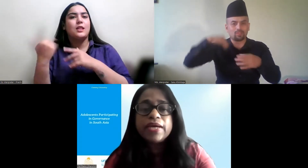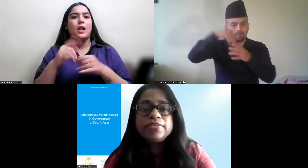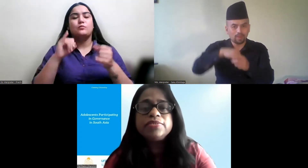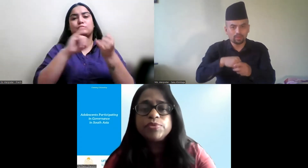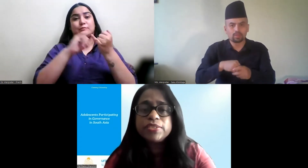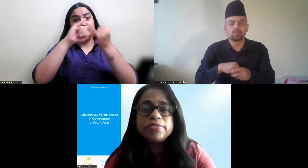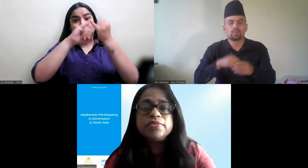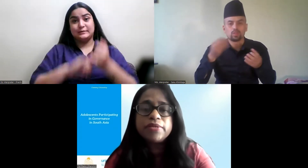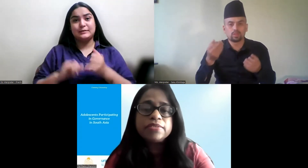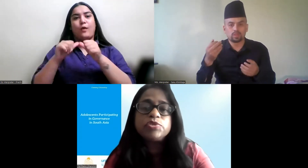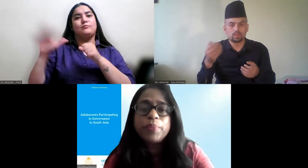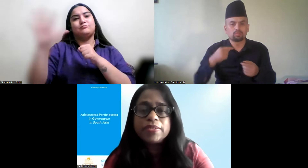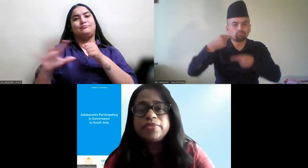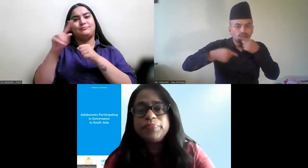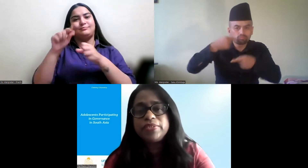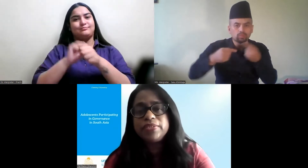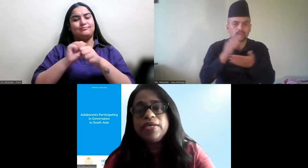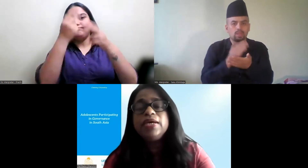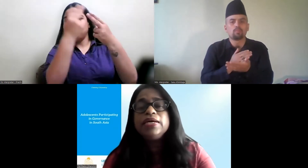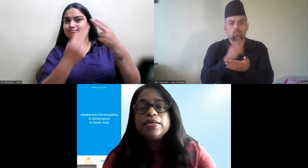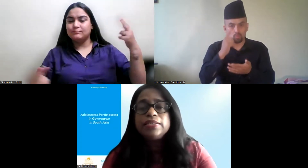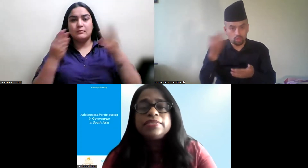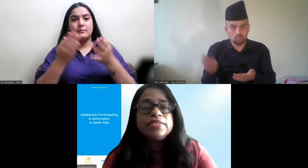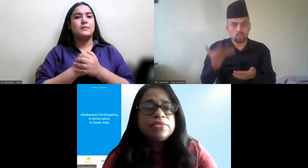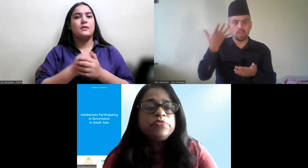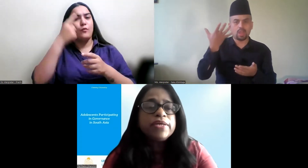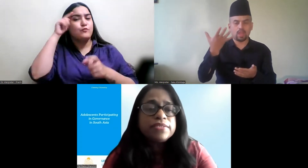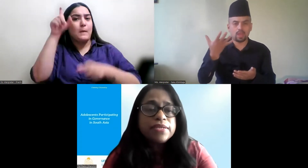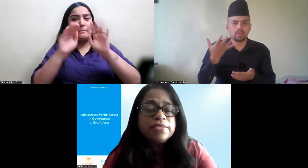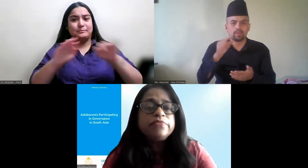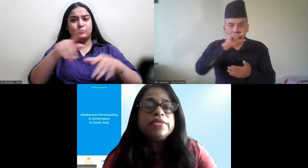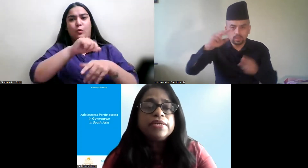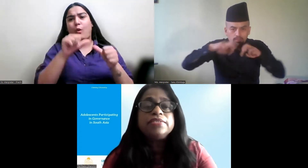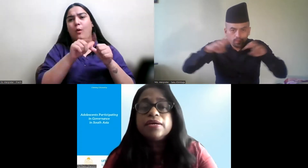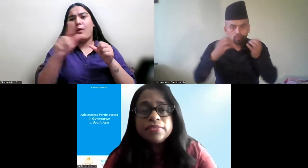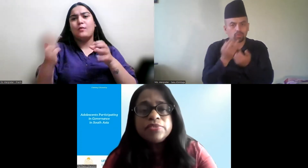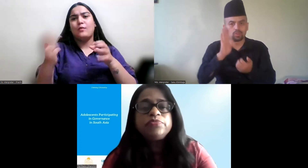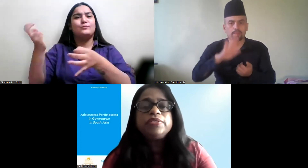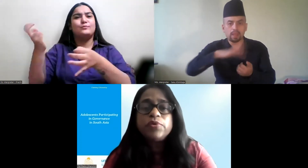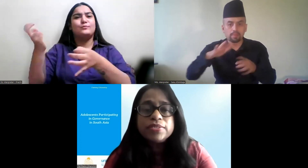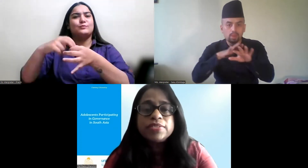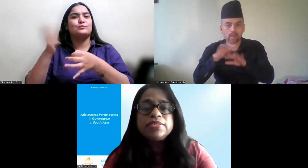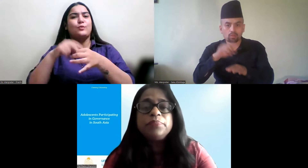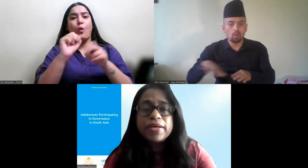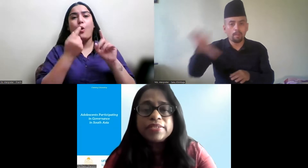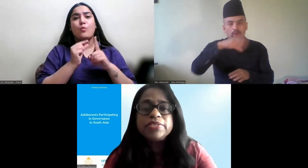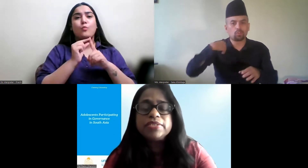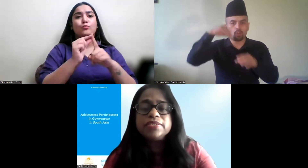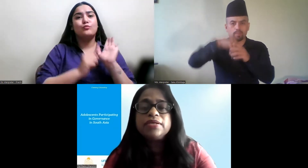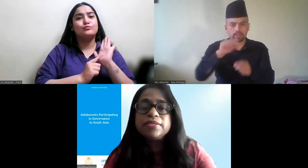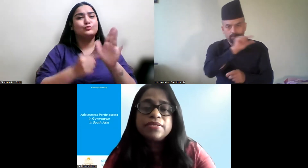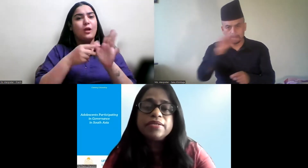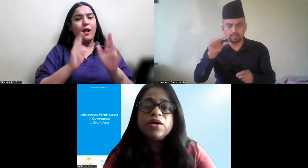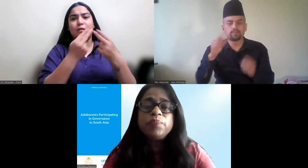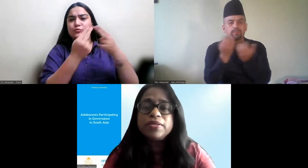of analysis on children's rights to participation. This series of case studies have engaged dozens of adolescents and practitioners